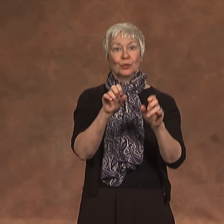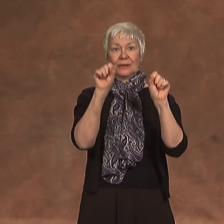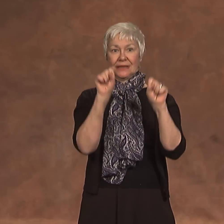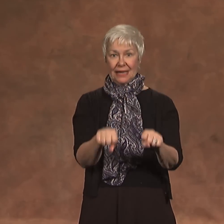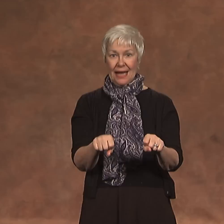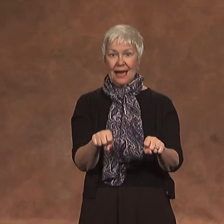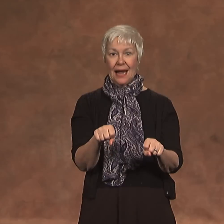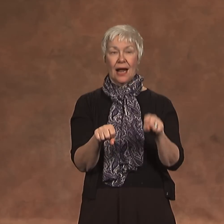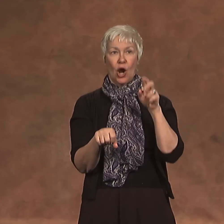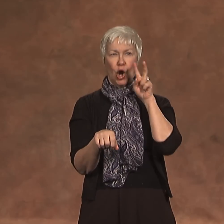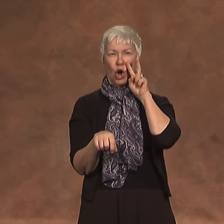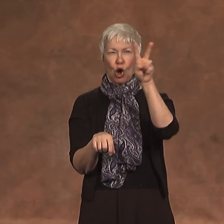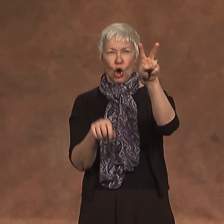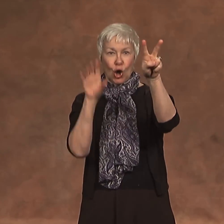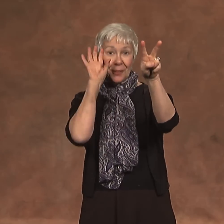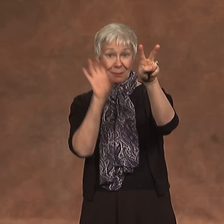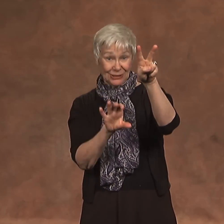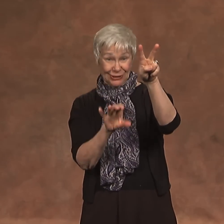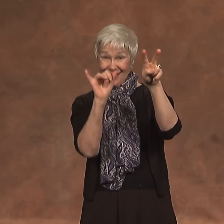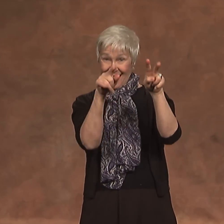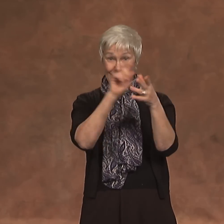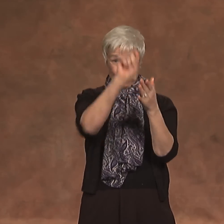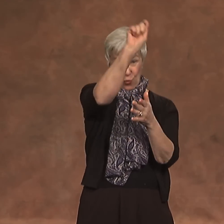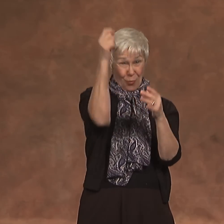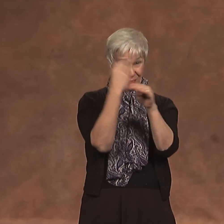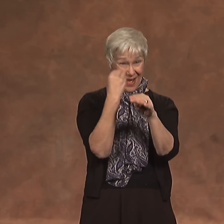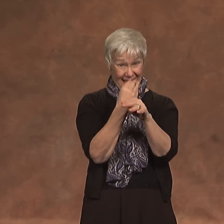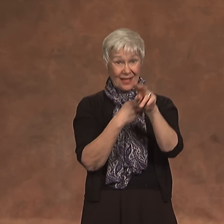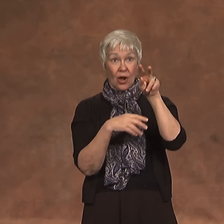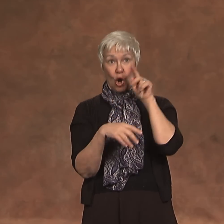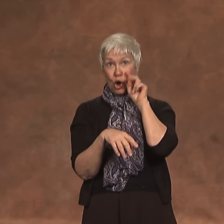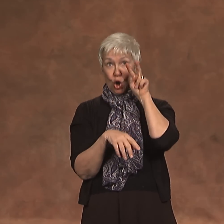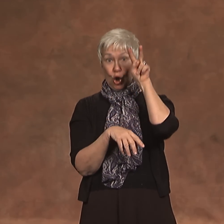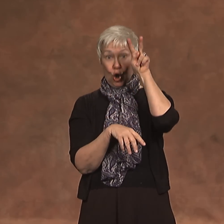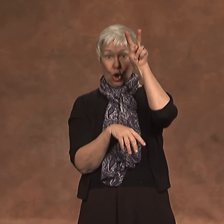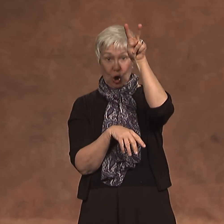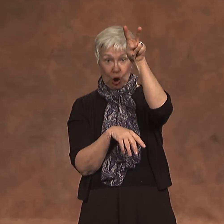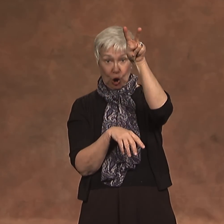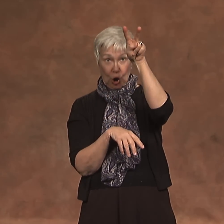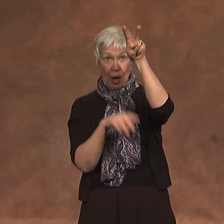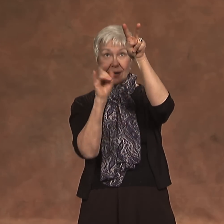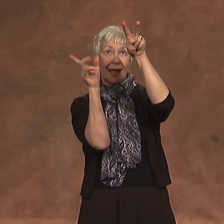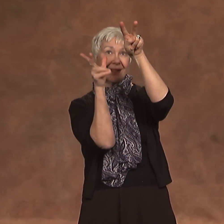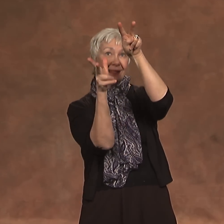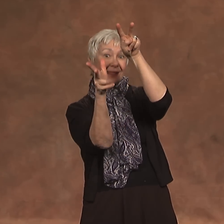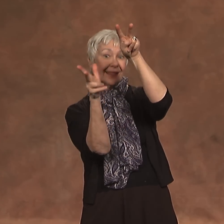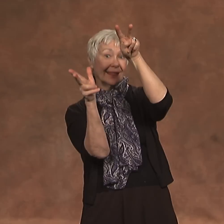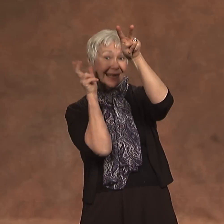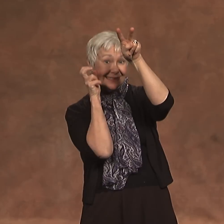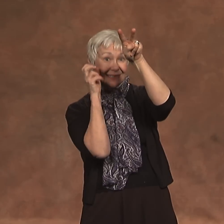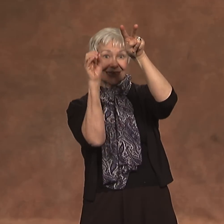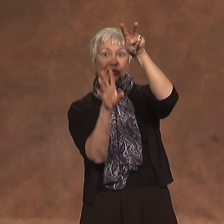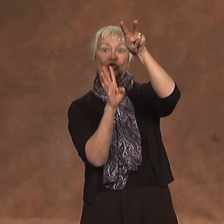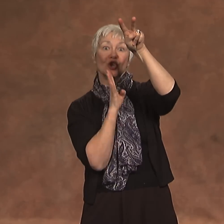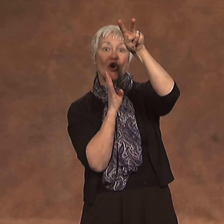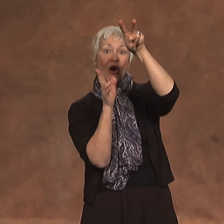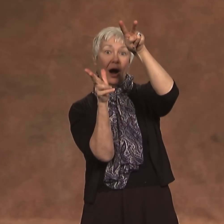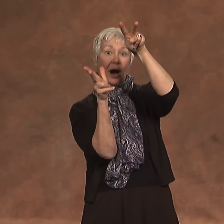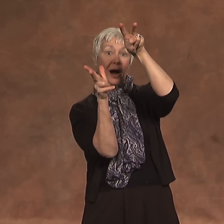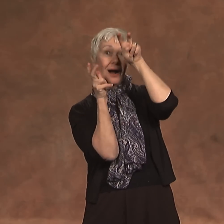They're able to attend both visually and auditorily. They're looking and listening while the teacher is